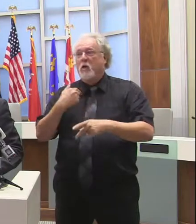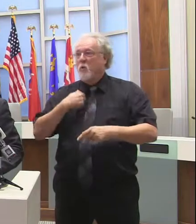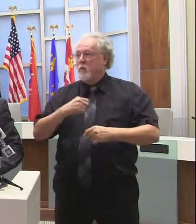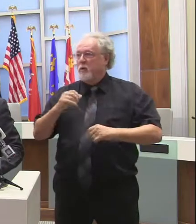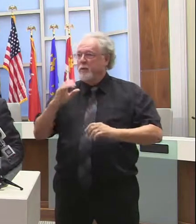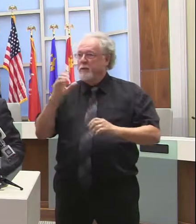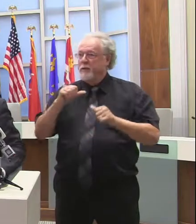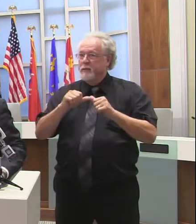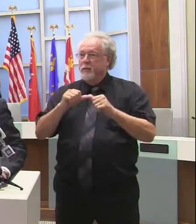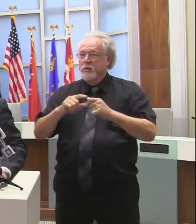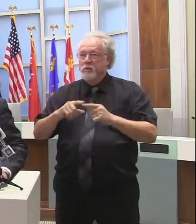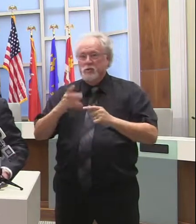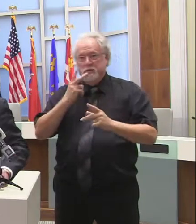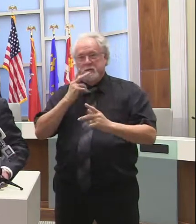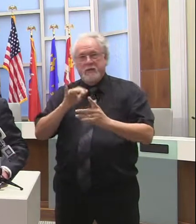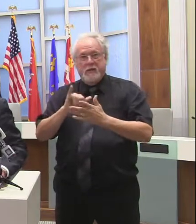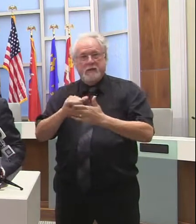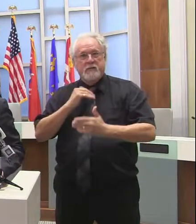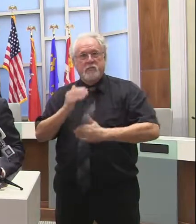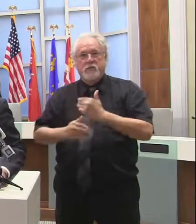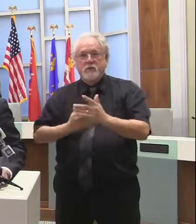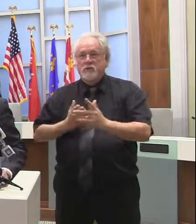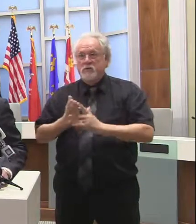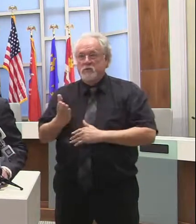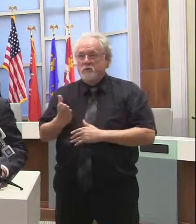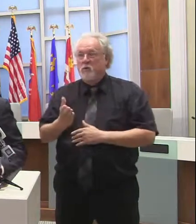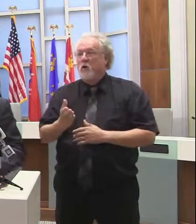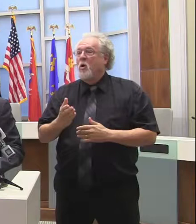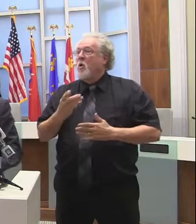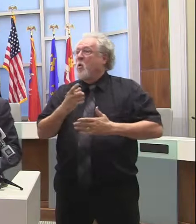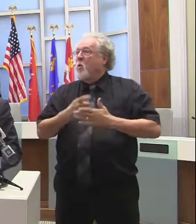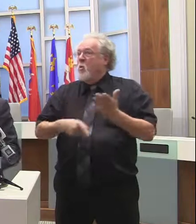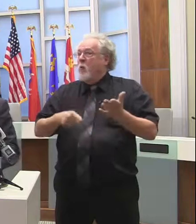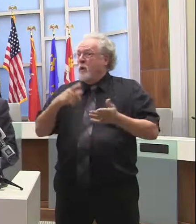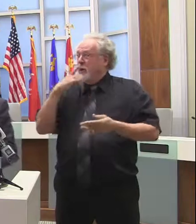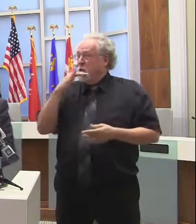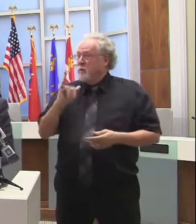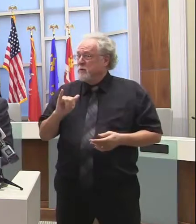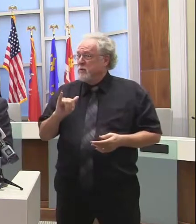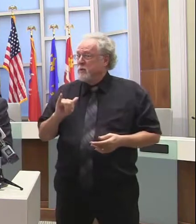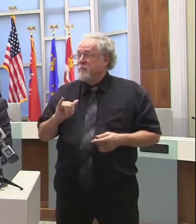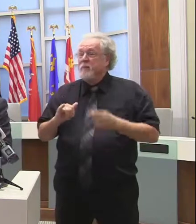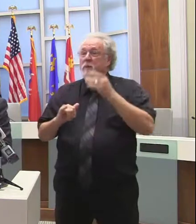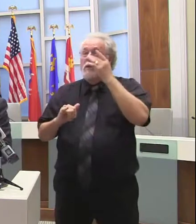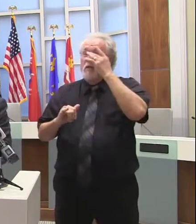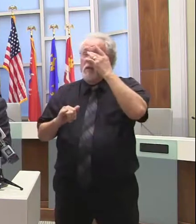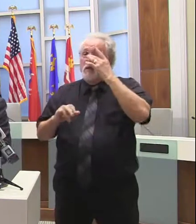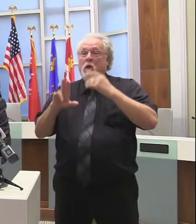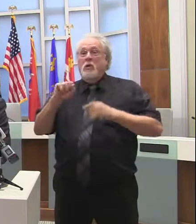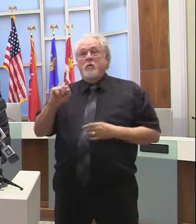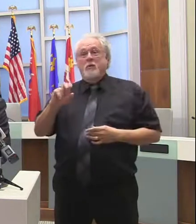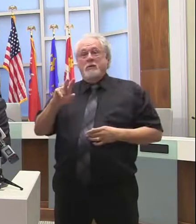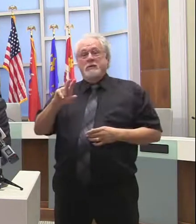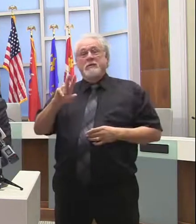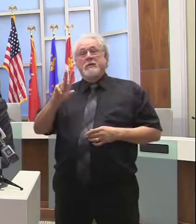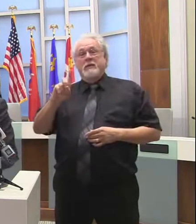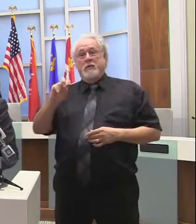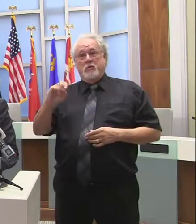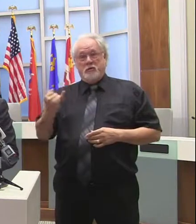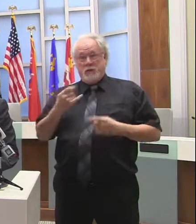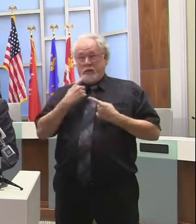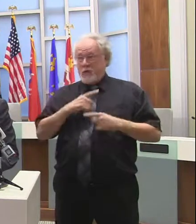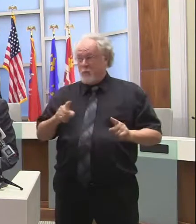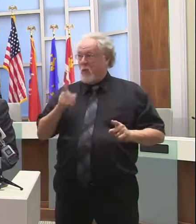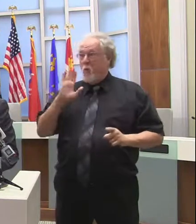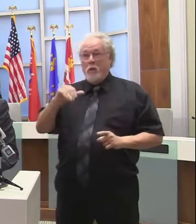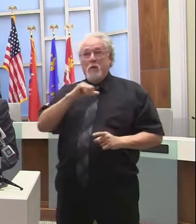see this process through. And as far as what that process looks like, with the U.S. Department of Justice announcement today that